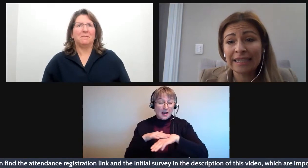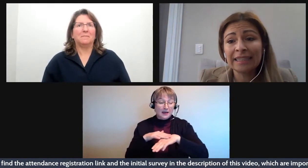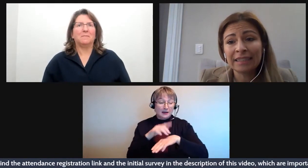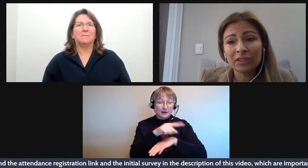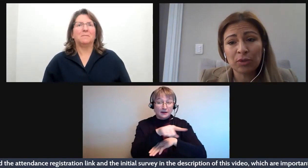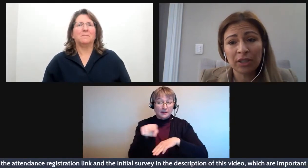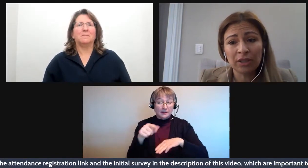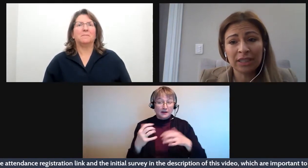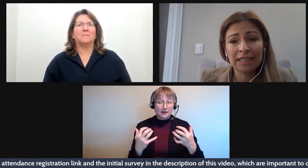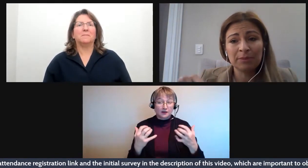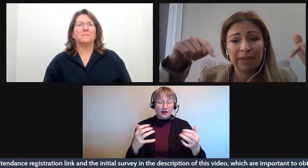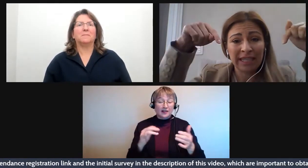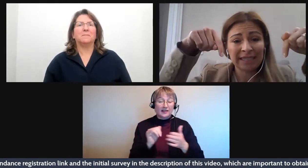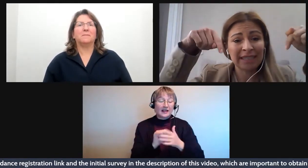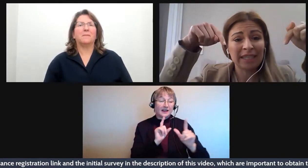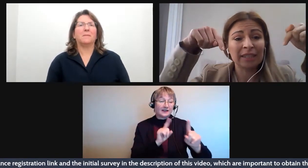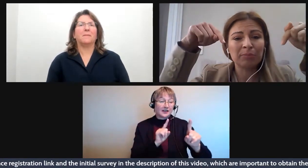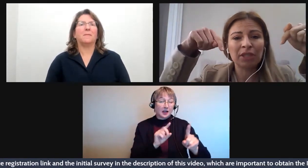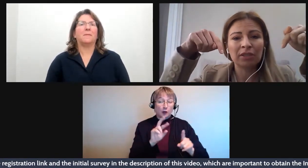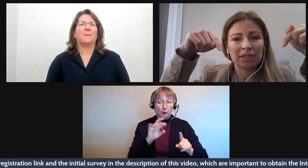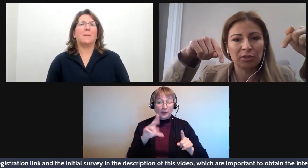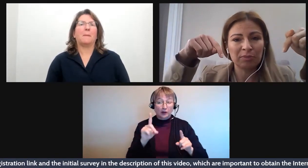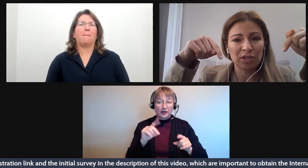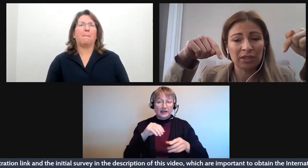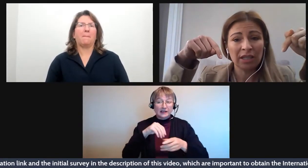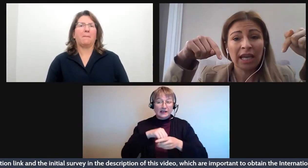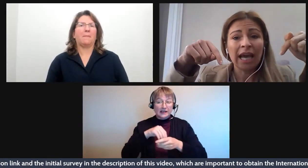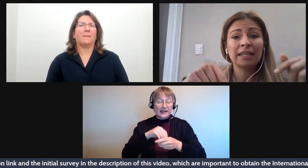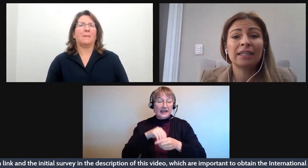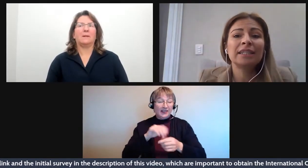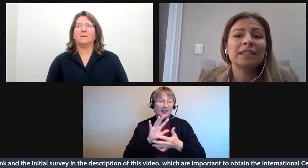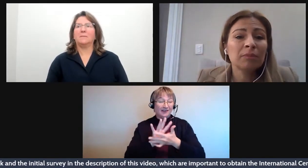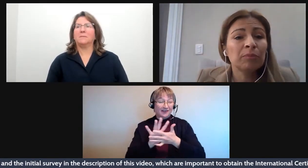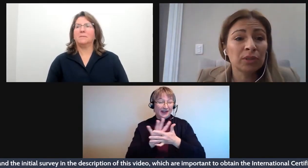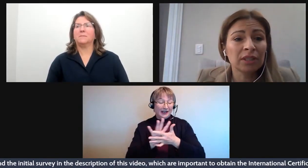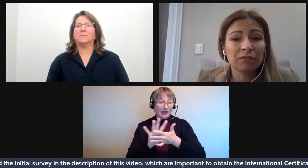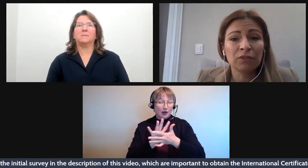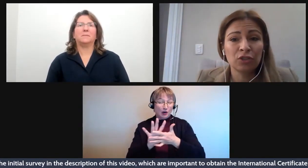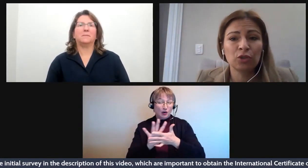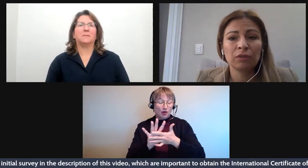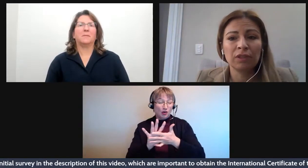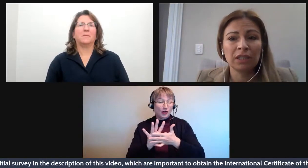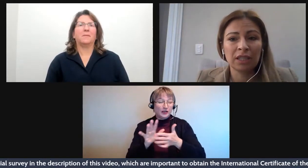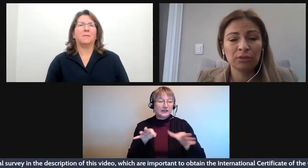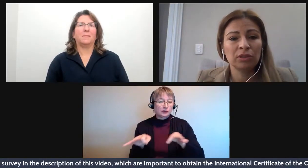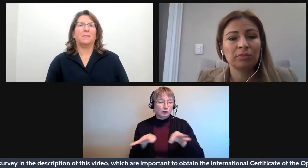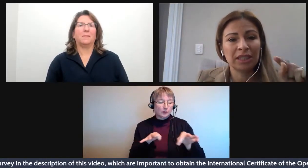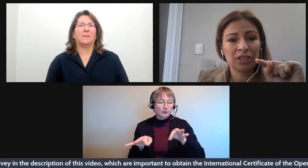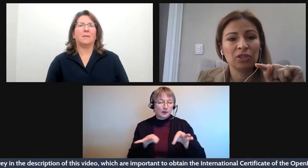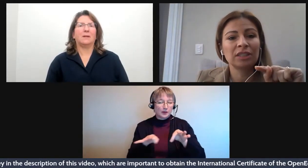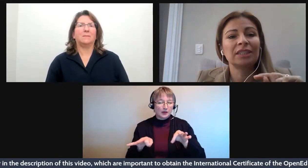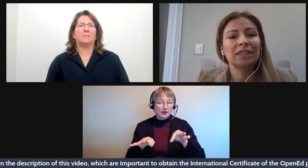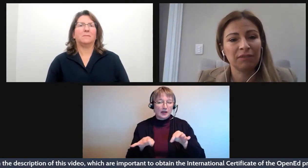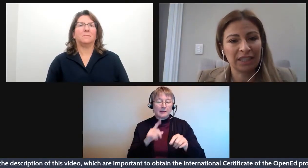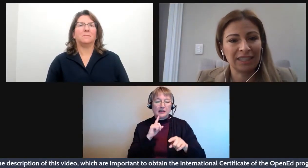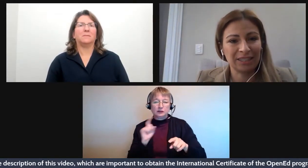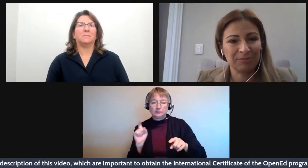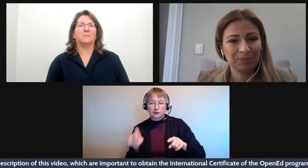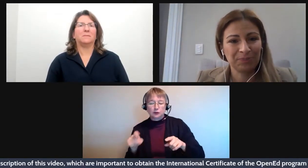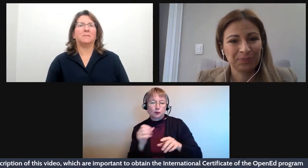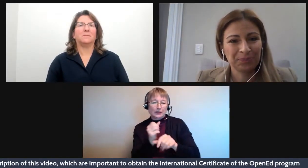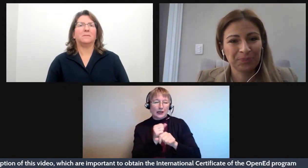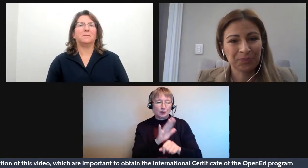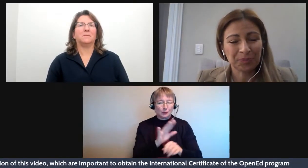the attendance record is placed in the video description, and it is important for you to fill it out to obtain your